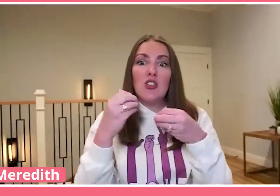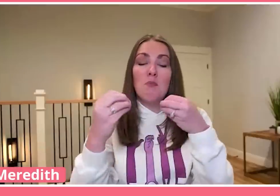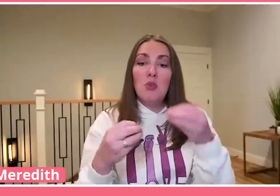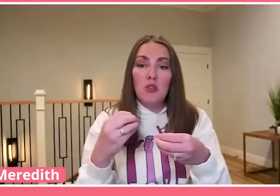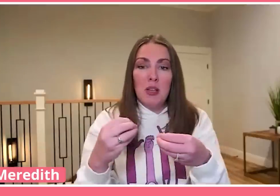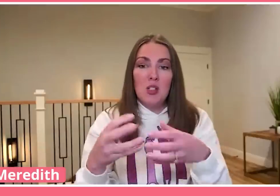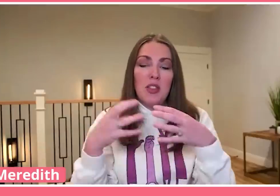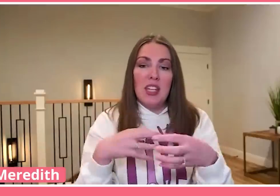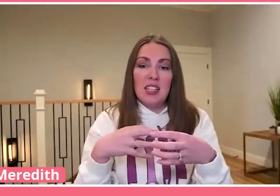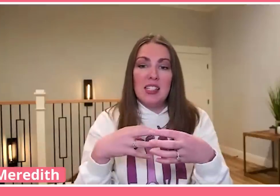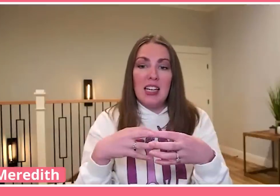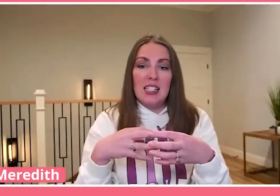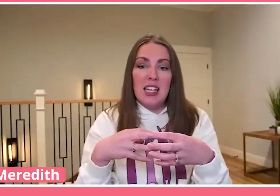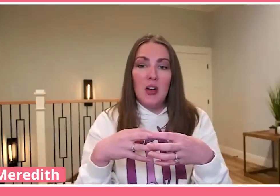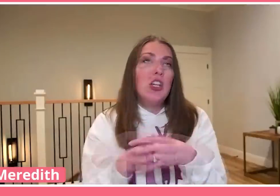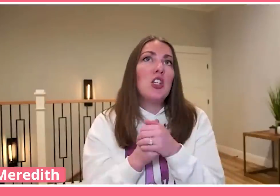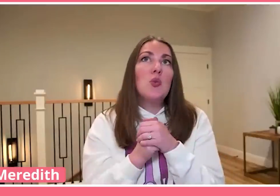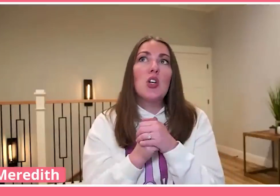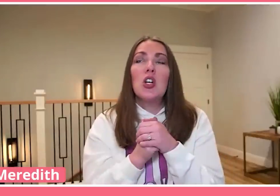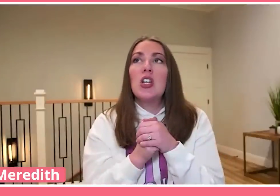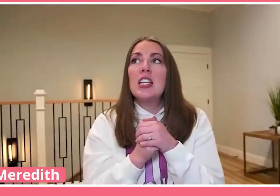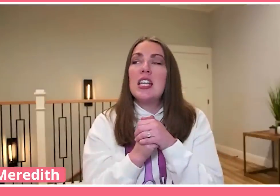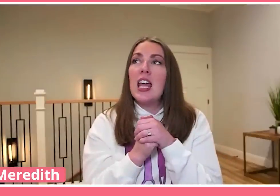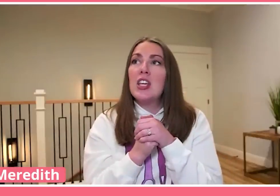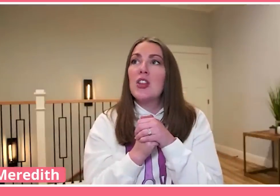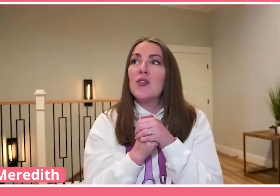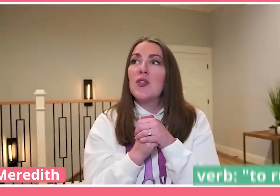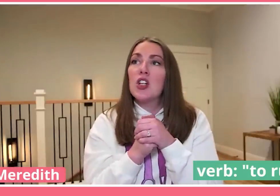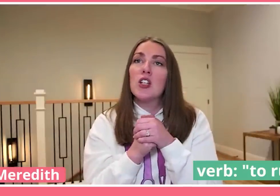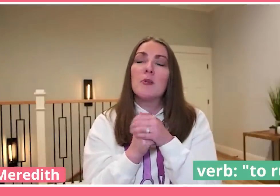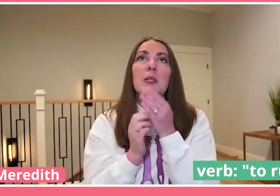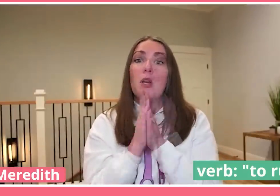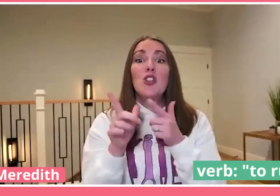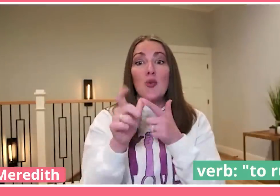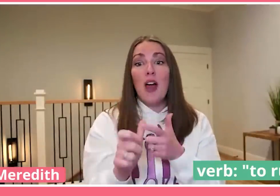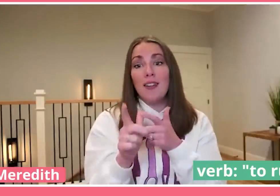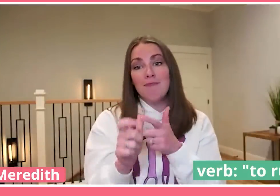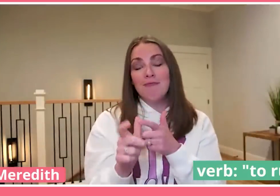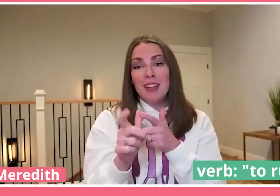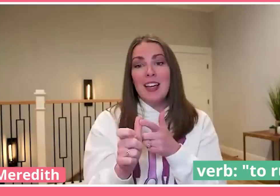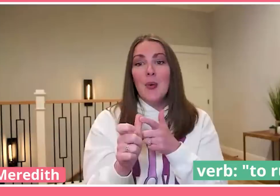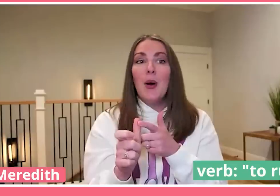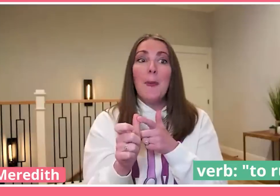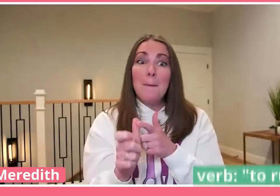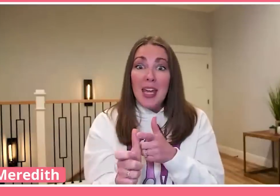movements within the sign itself. You could take the verb to run. Well, maybe